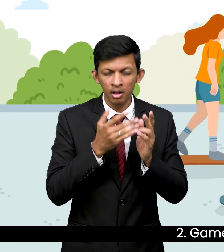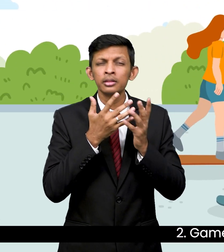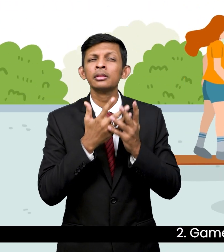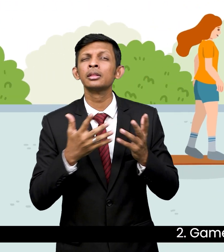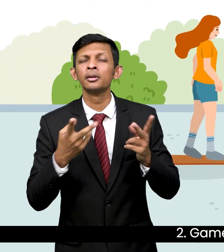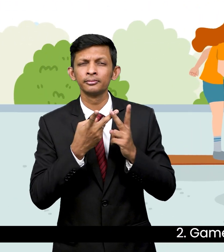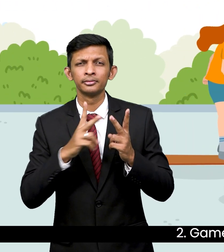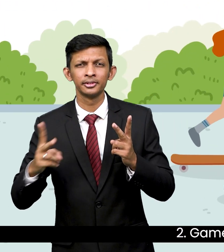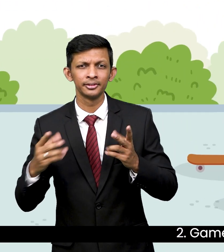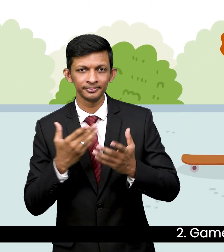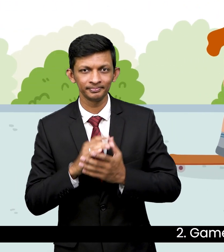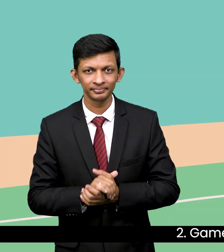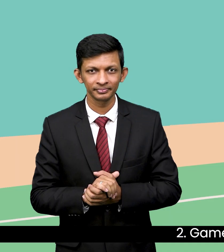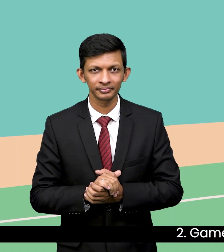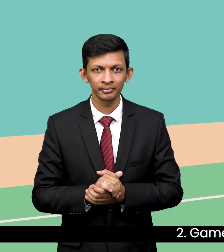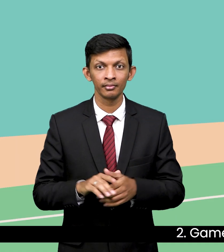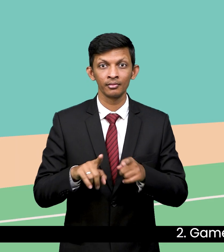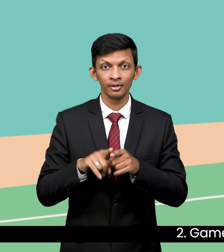Game materials.